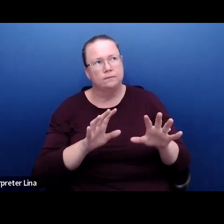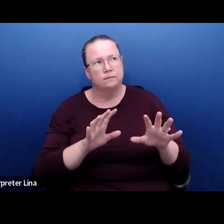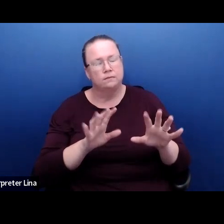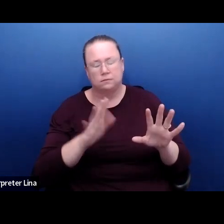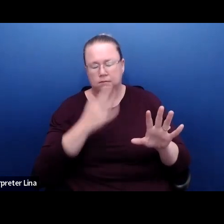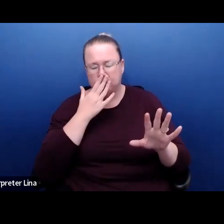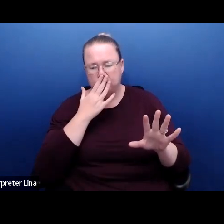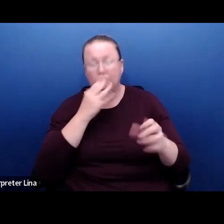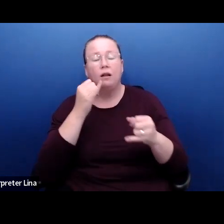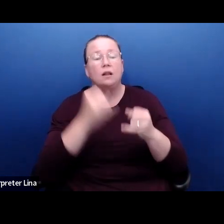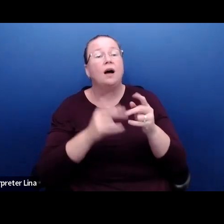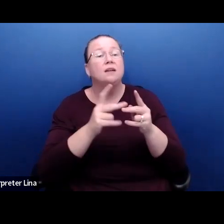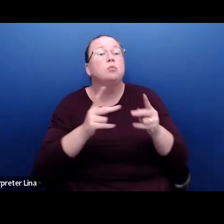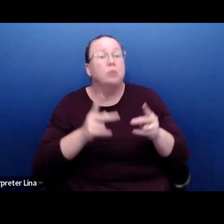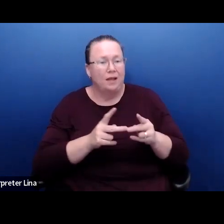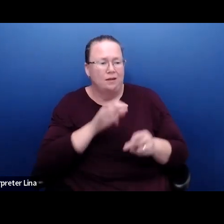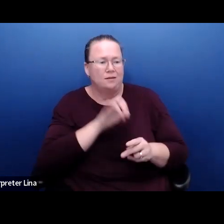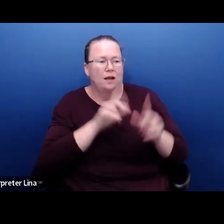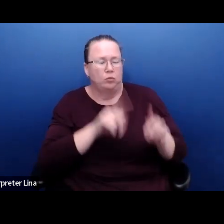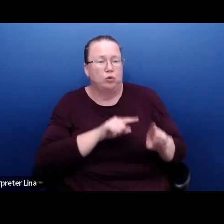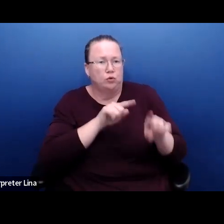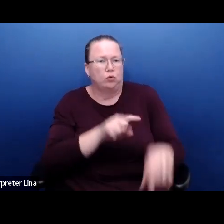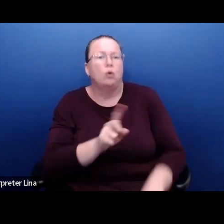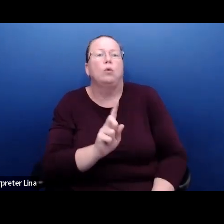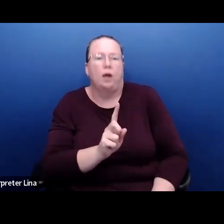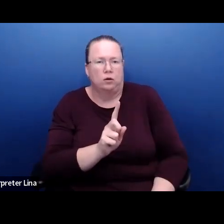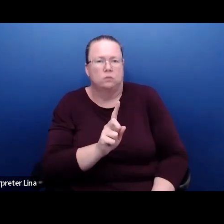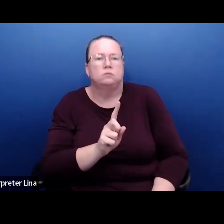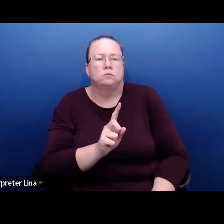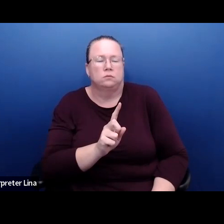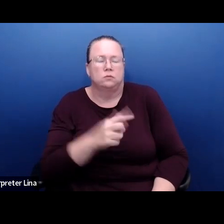sorry, where was the last place that person was at.